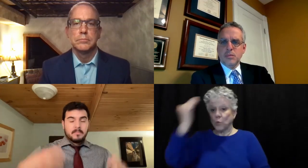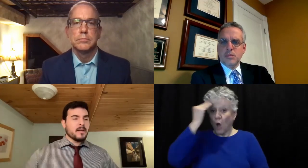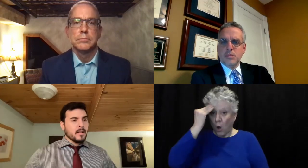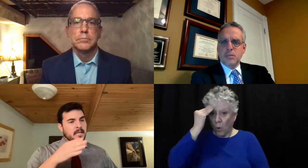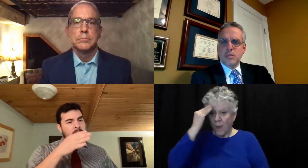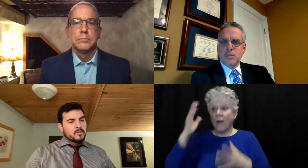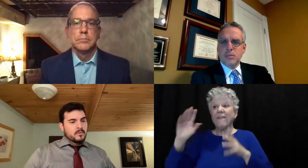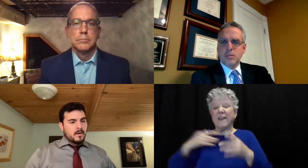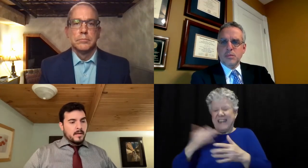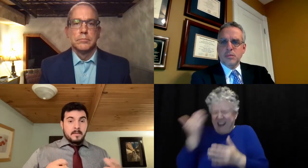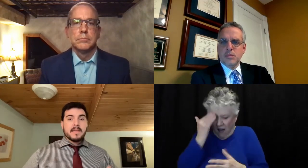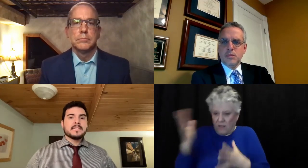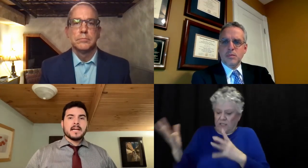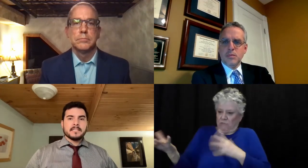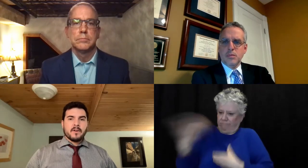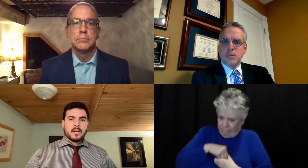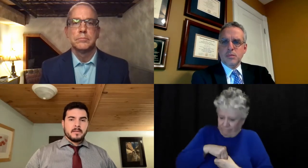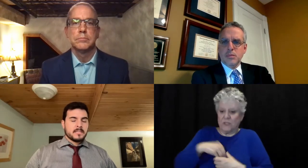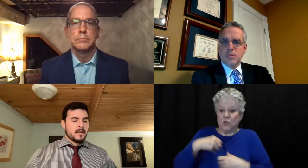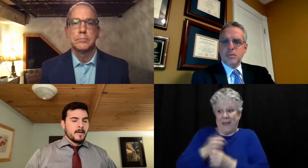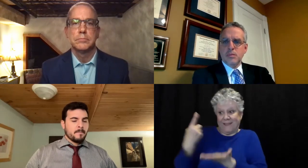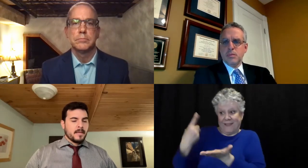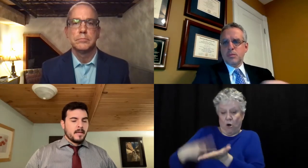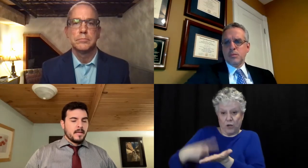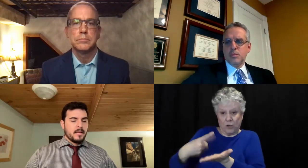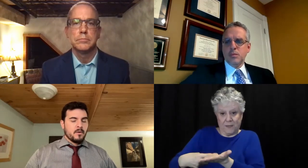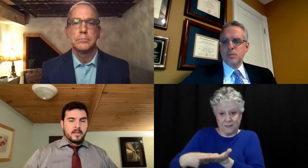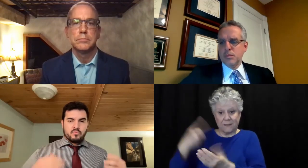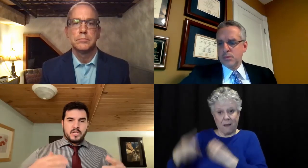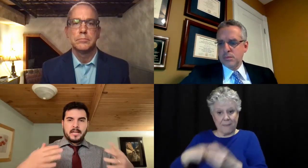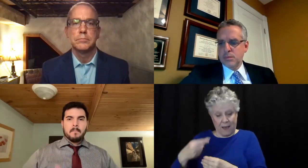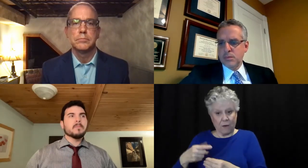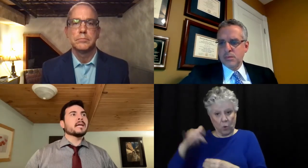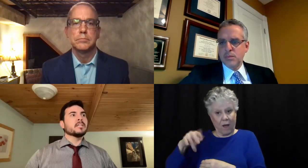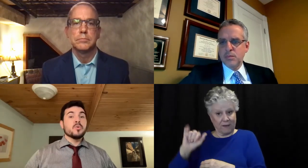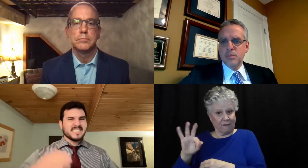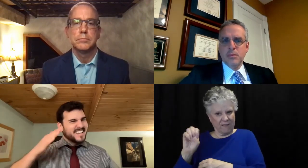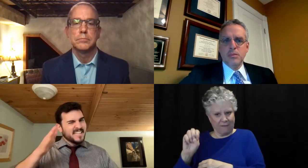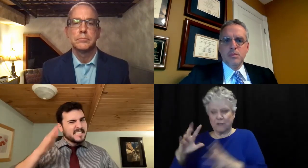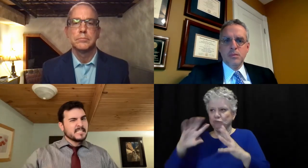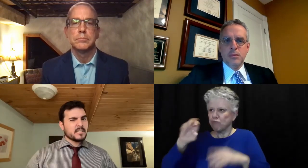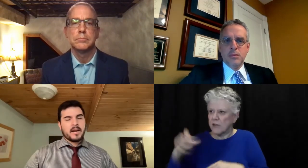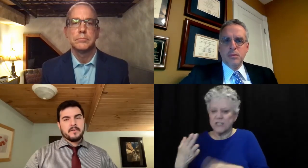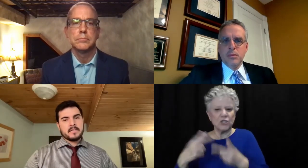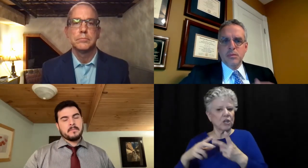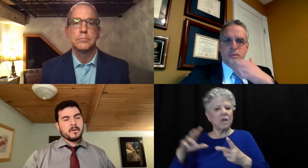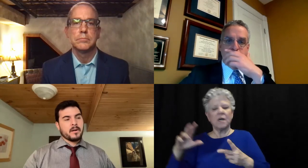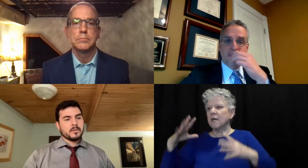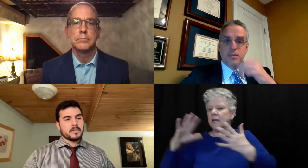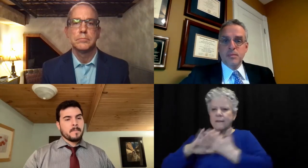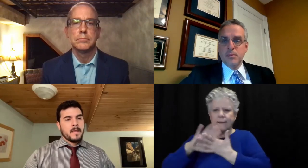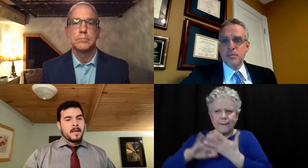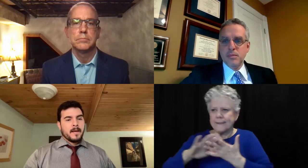personal intimate knowledge, to make these kinds of arguments in ways rich and complex and nuanced and cuts against the grain of